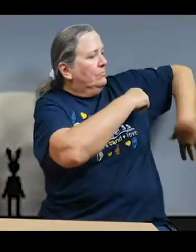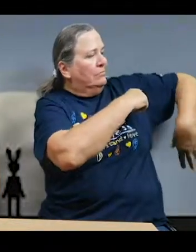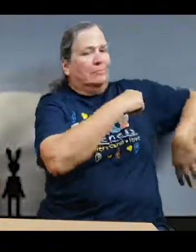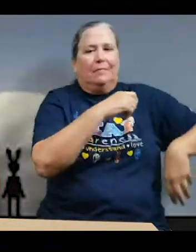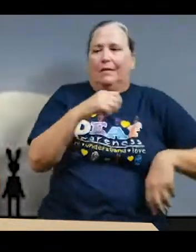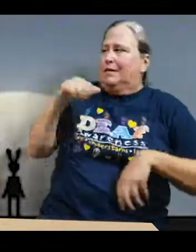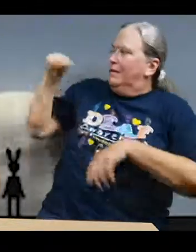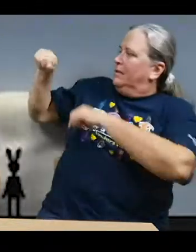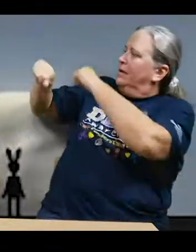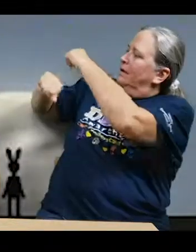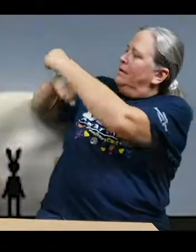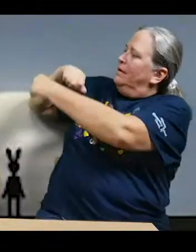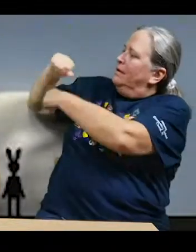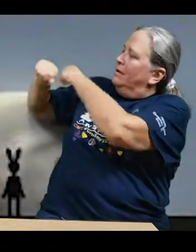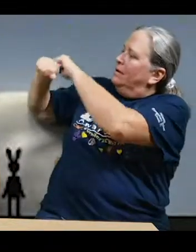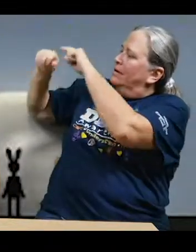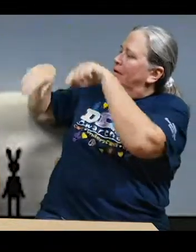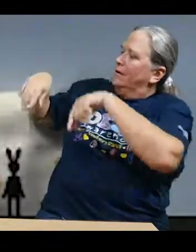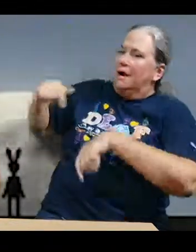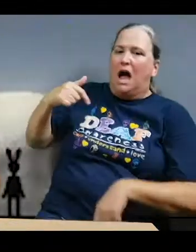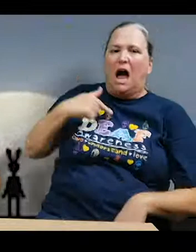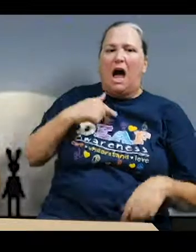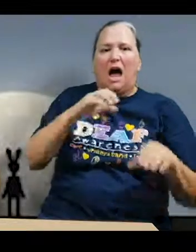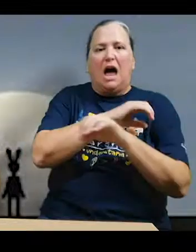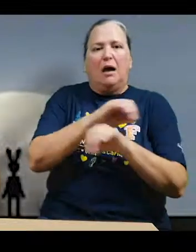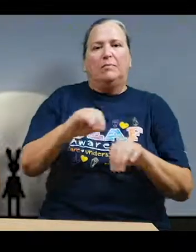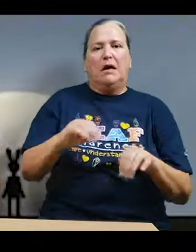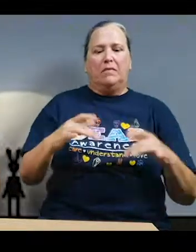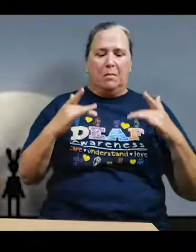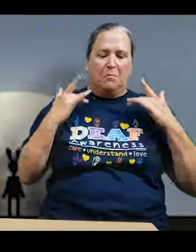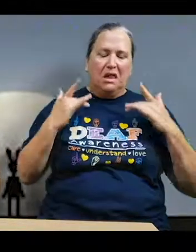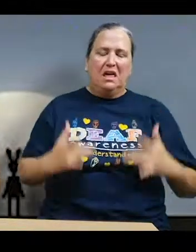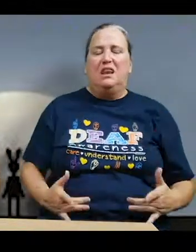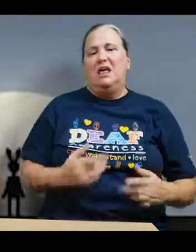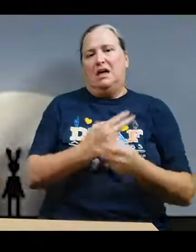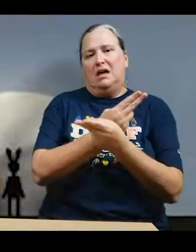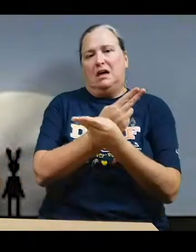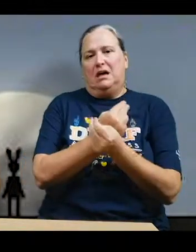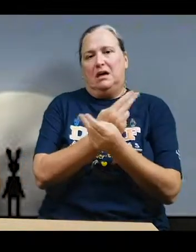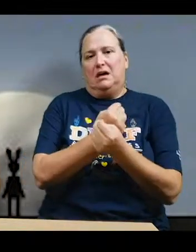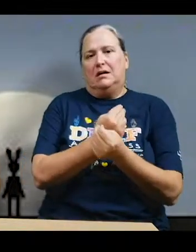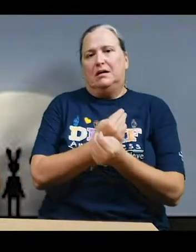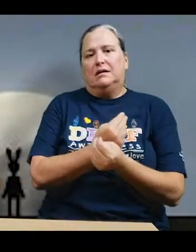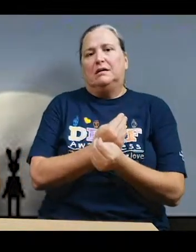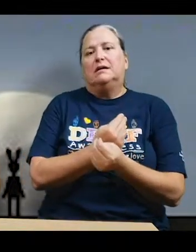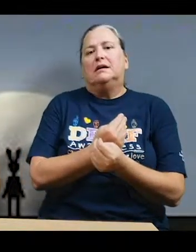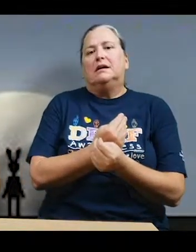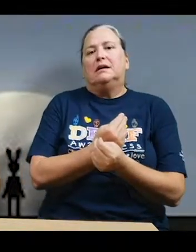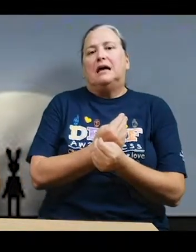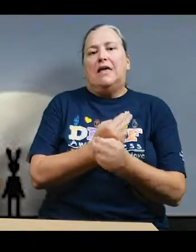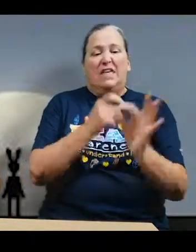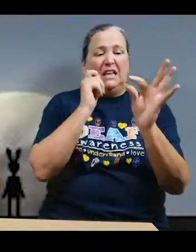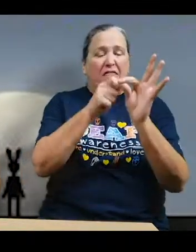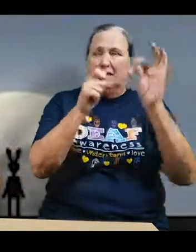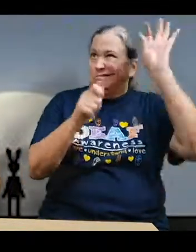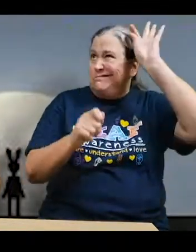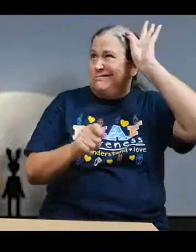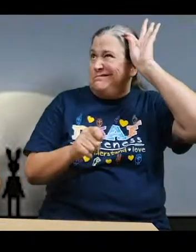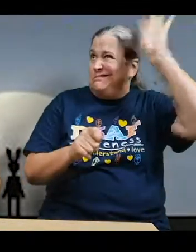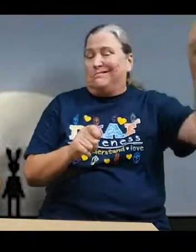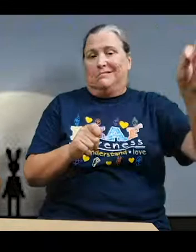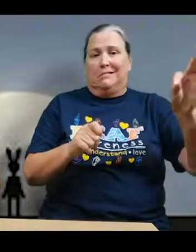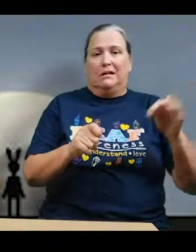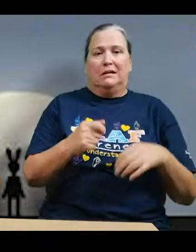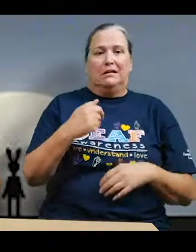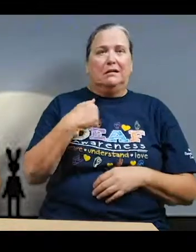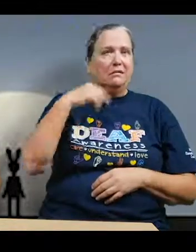rabbit." Too late, thought Edward, as Bryce pulled the nails out of his ears. "I am